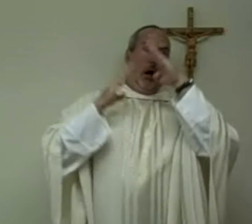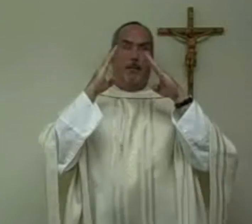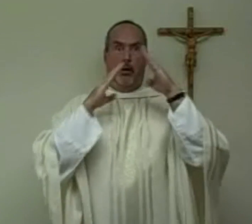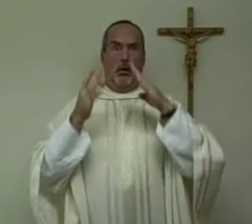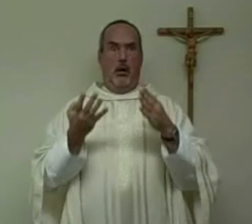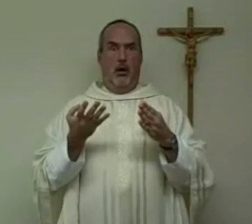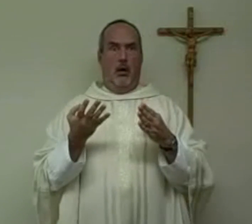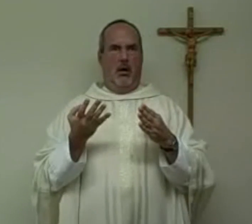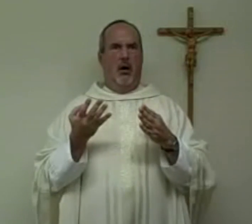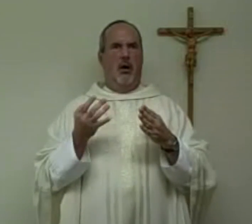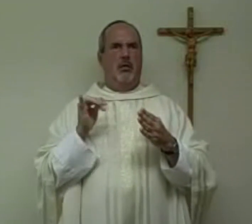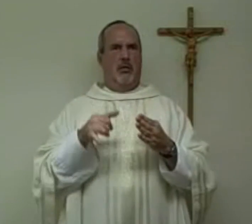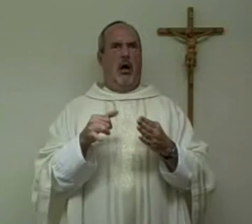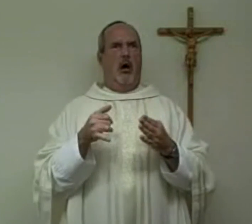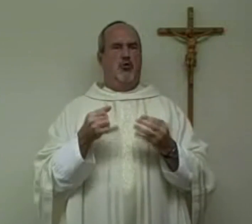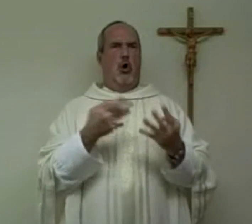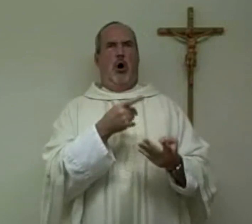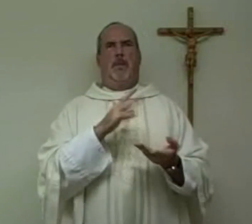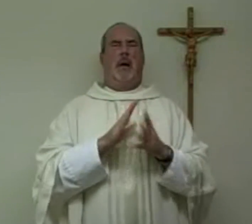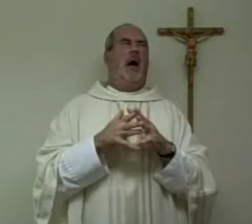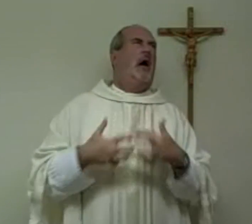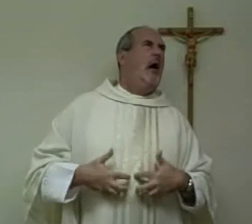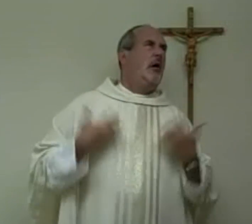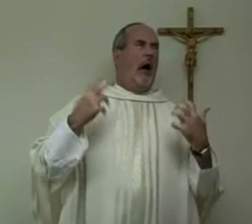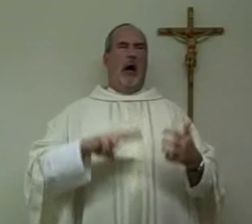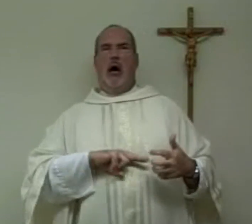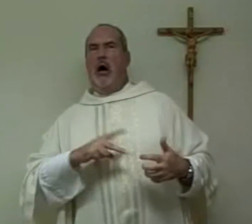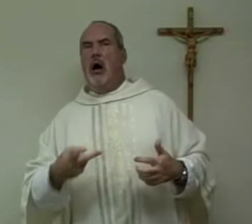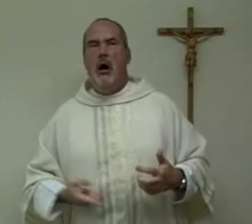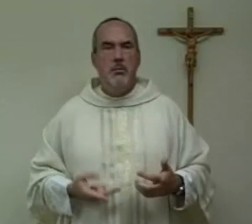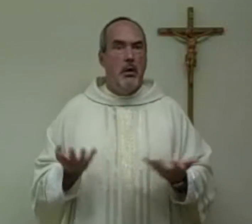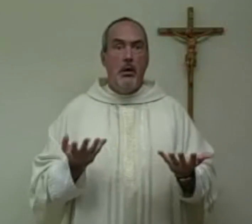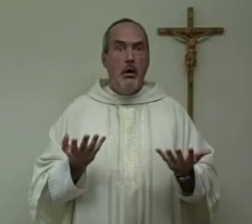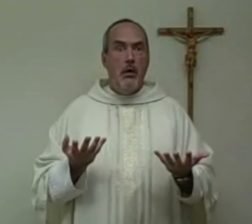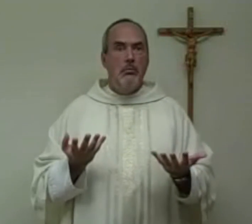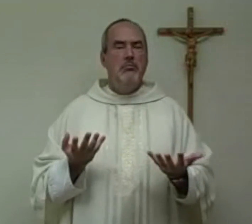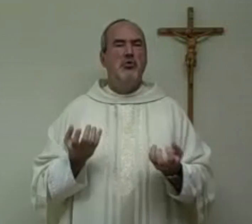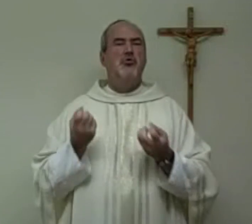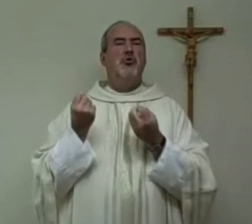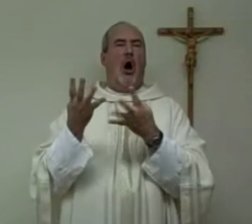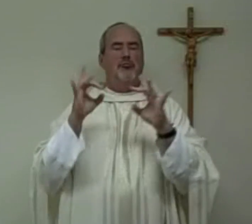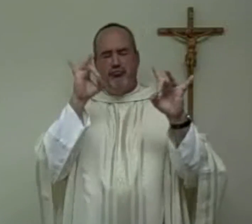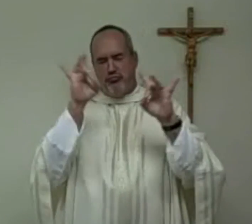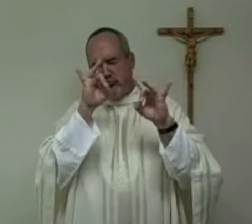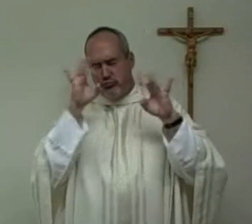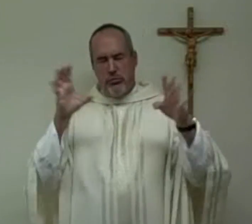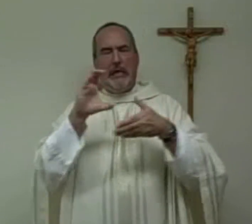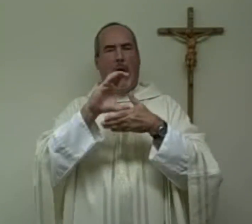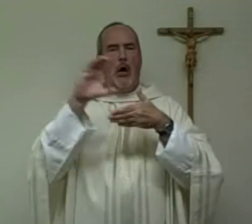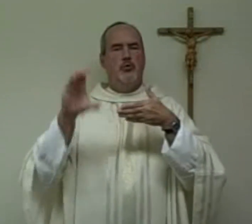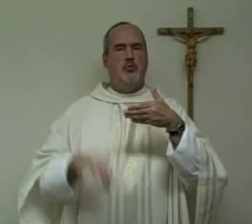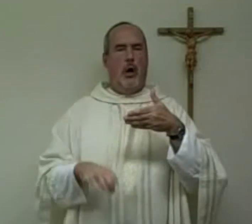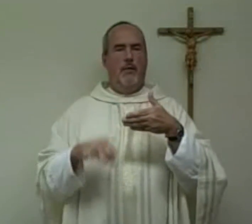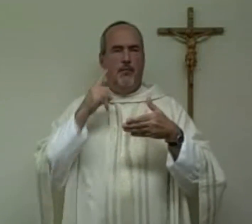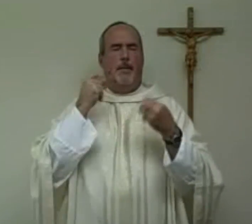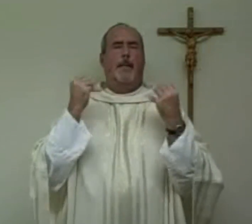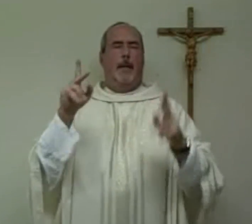Well, this phrase, that King Herod was greatly troubled, angry or upset, whatever, caused